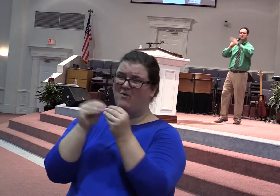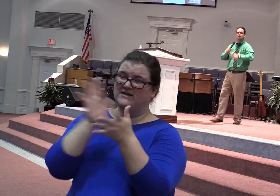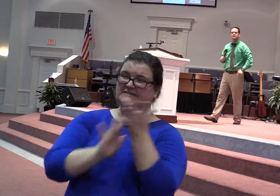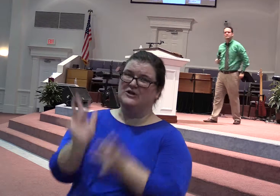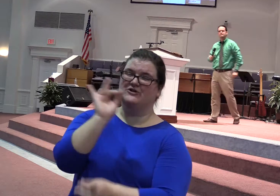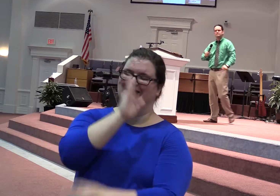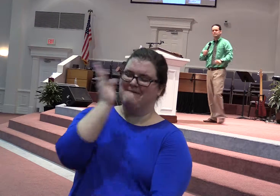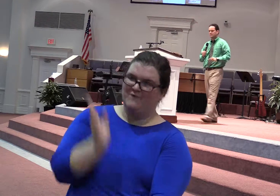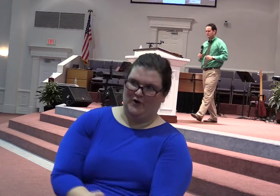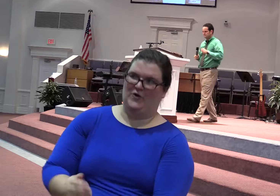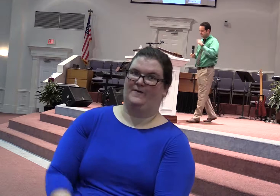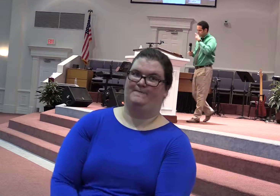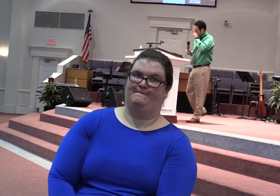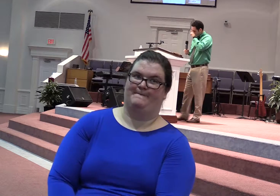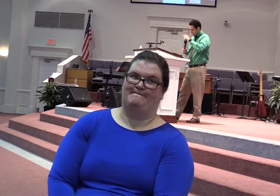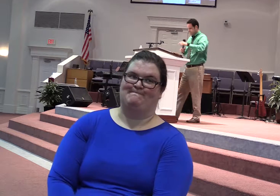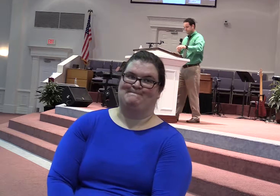spiritual. Right.